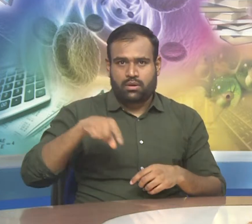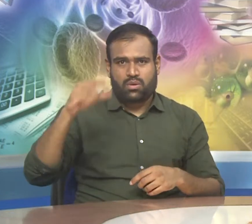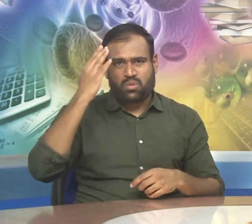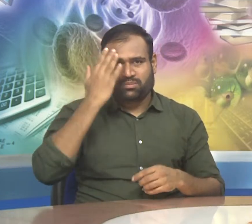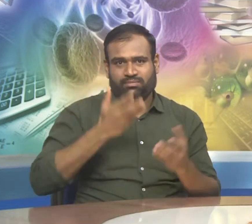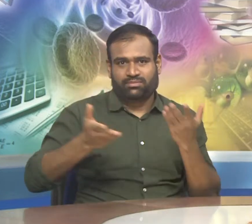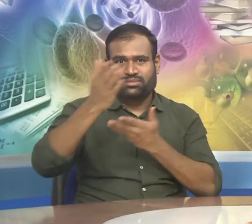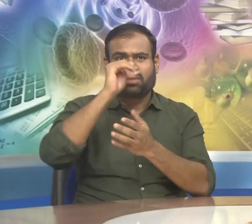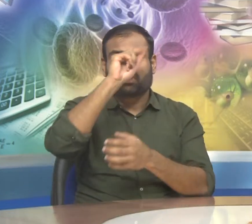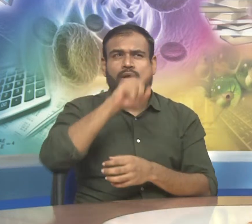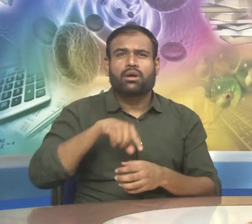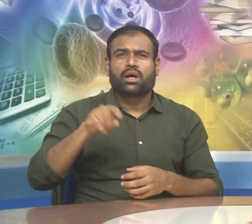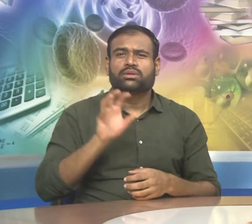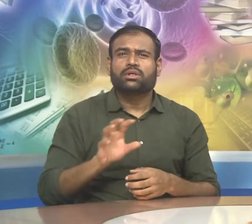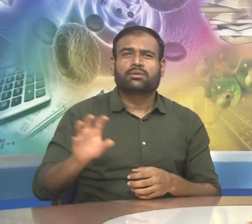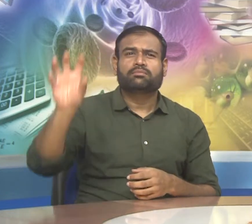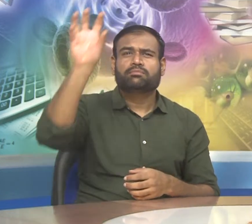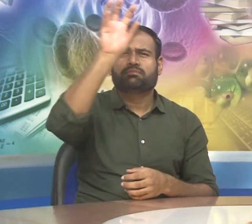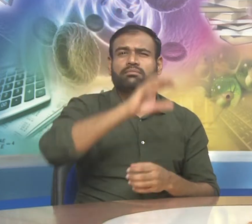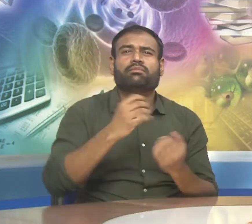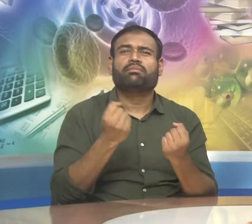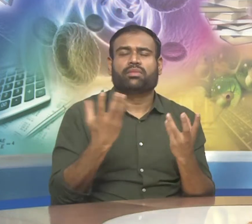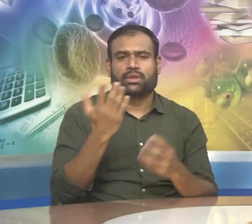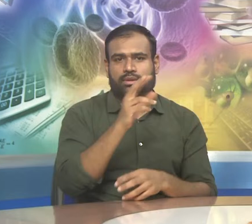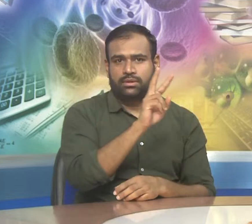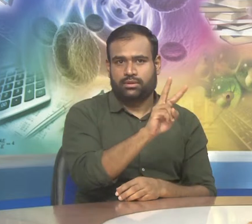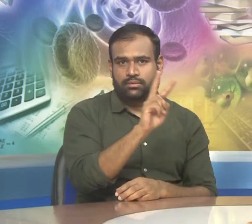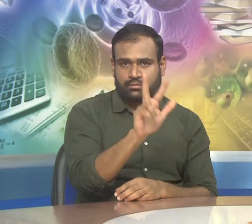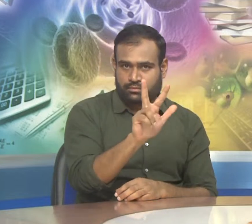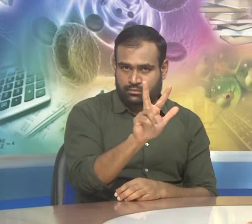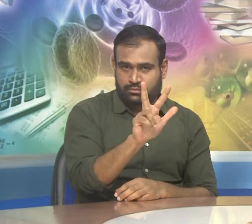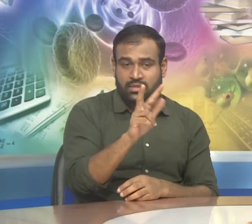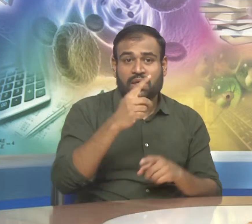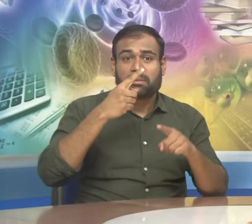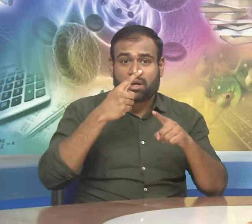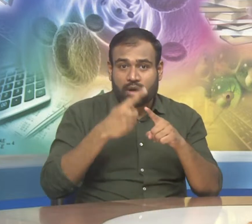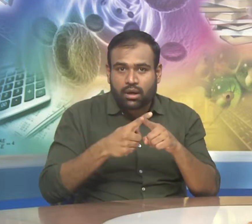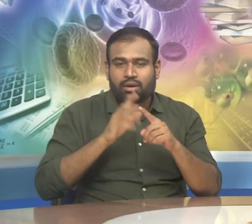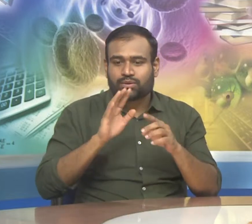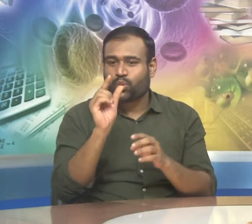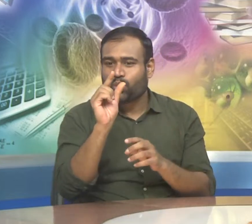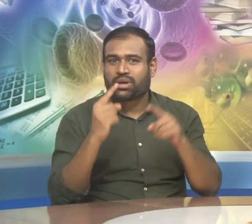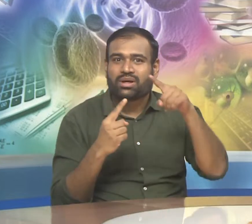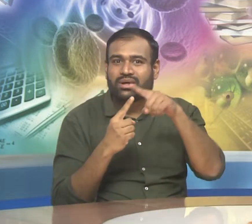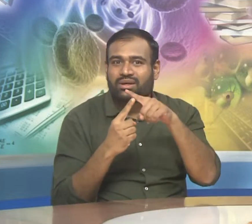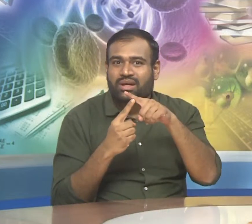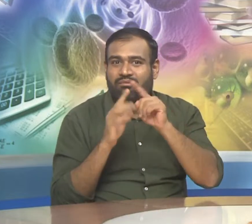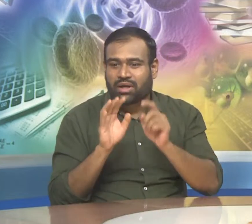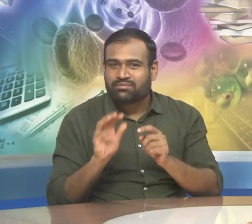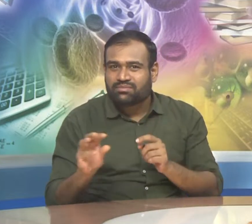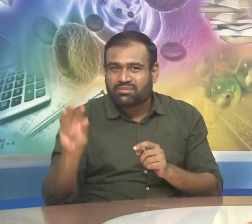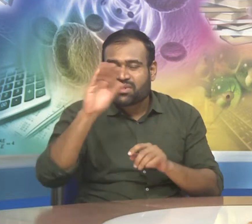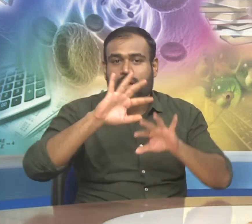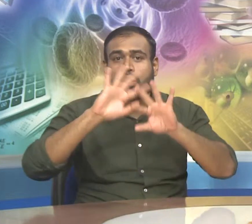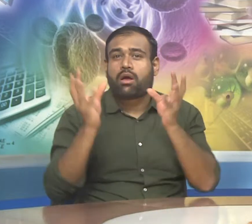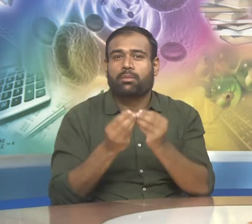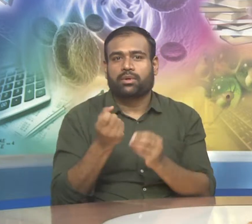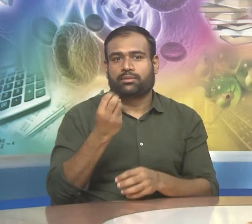In India, you all know that there are 28 states and 8